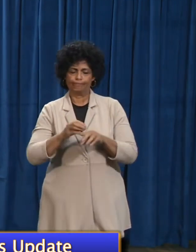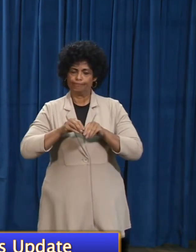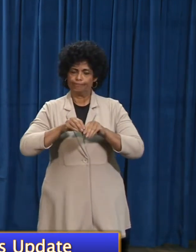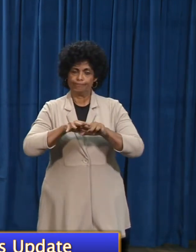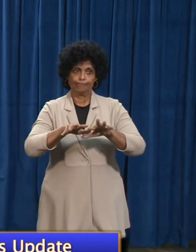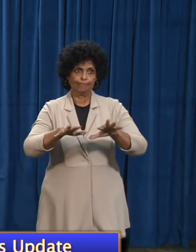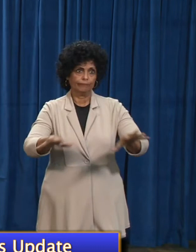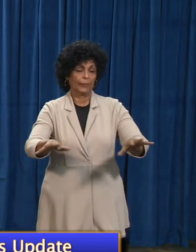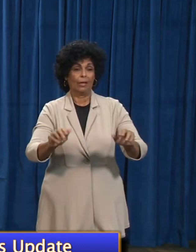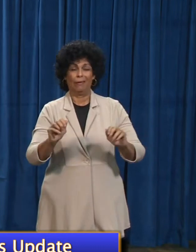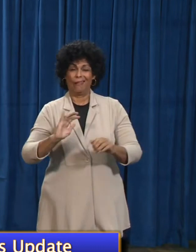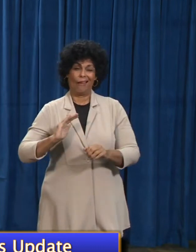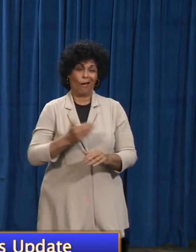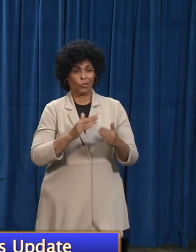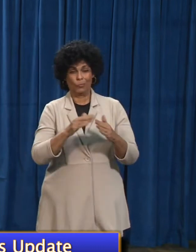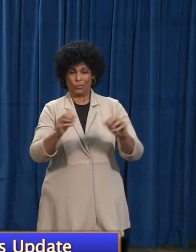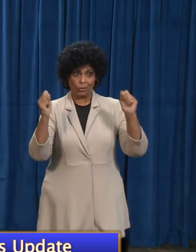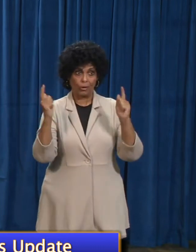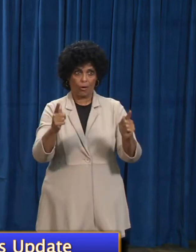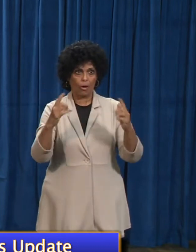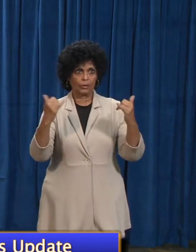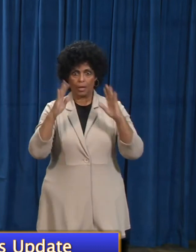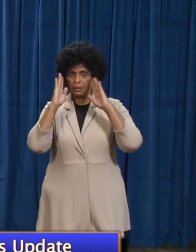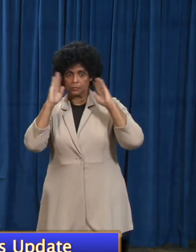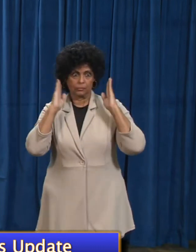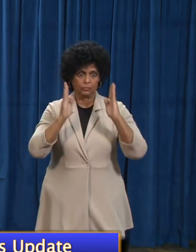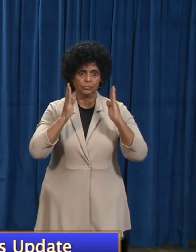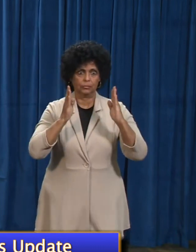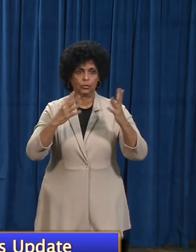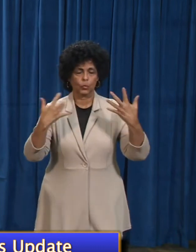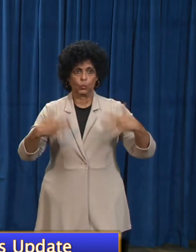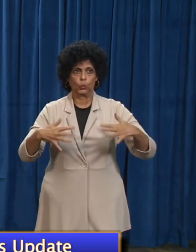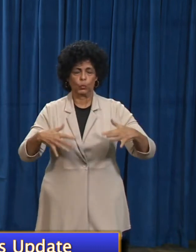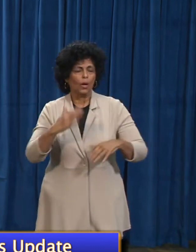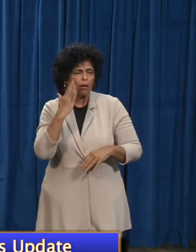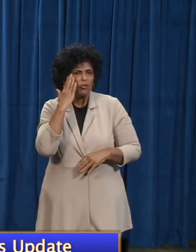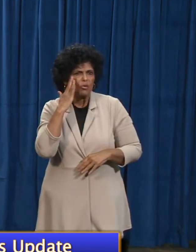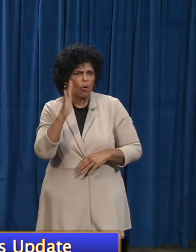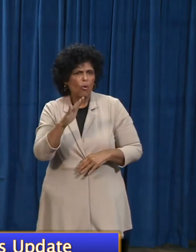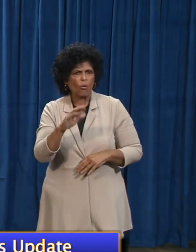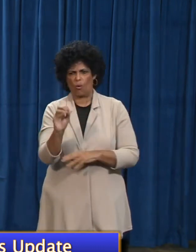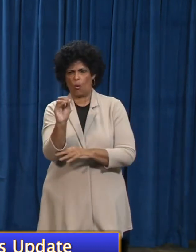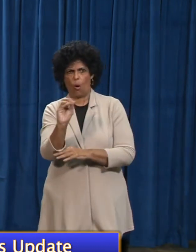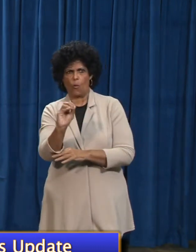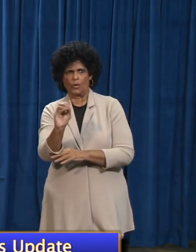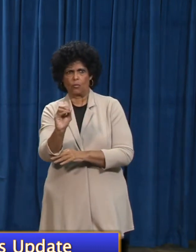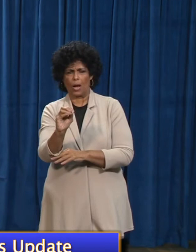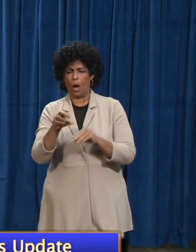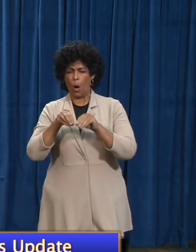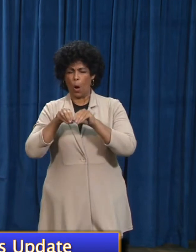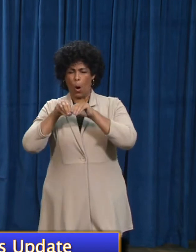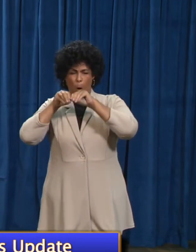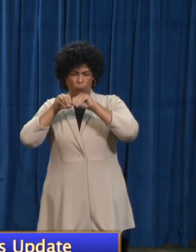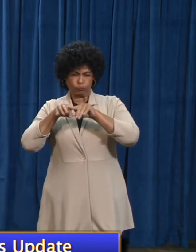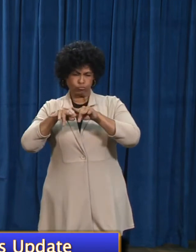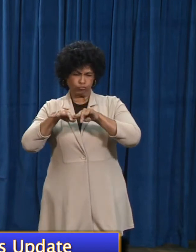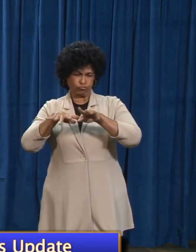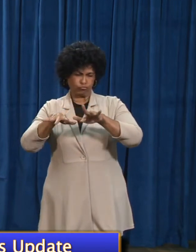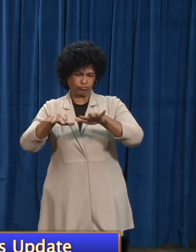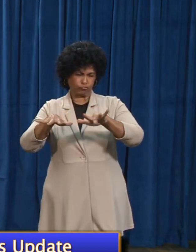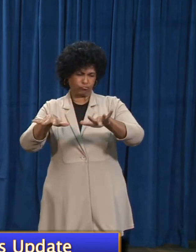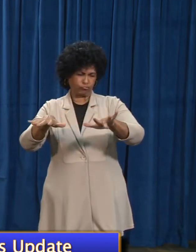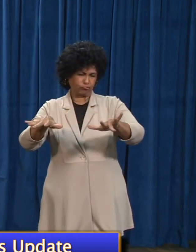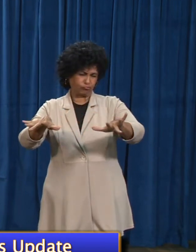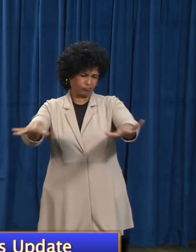everyone's attention in our community. We know that it is highly contagious, but results in less severe